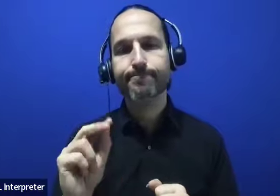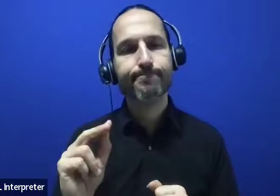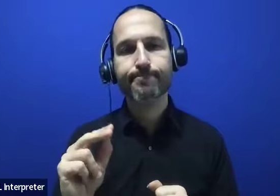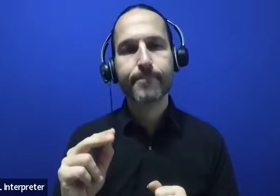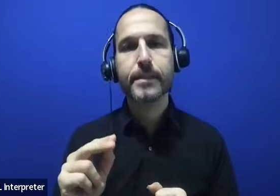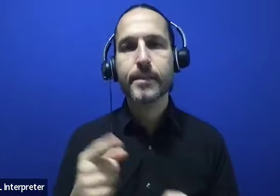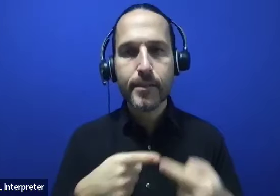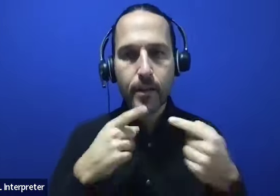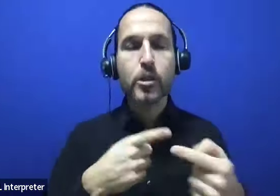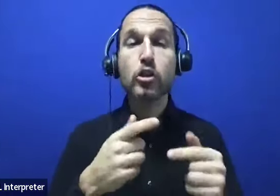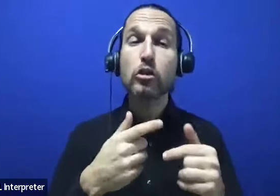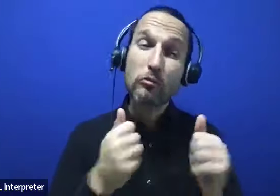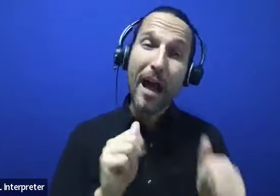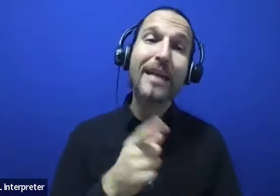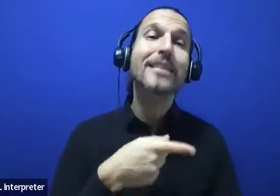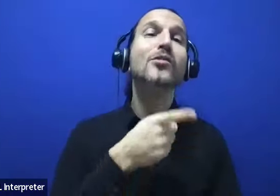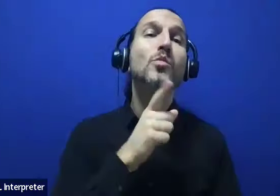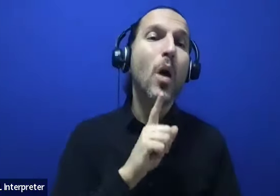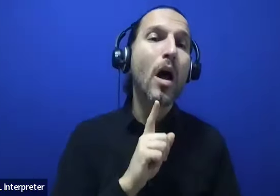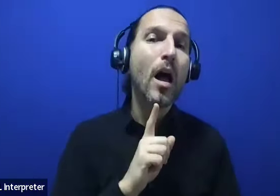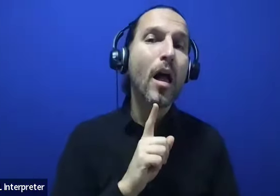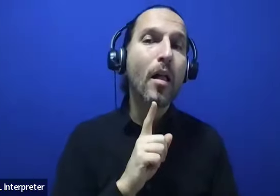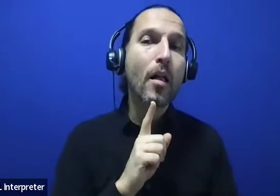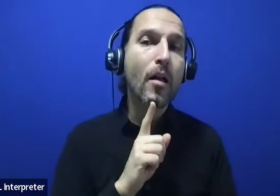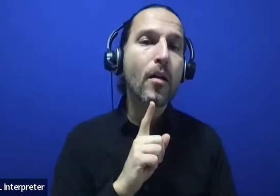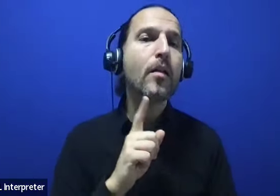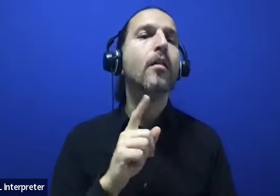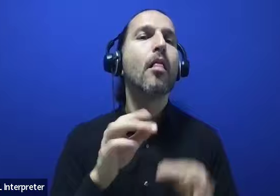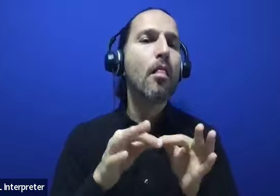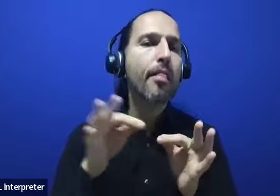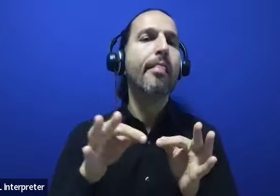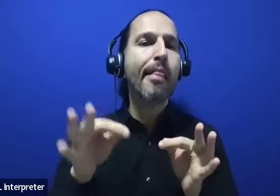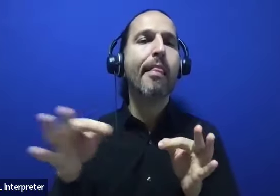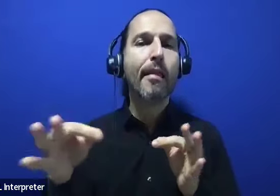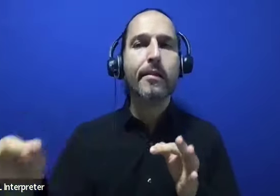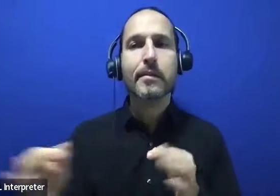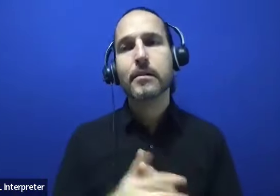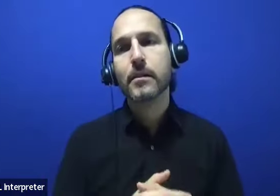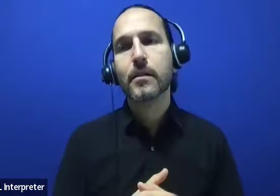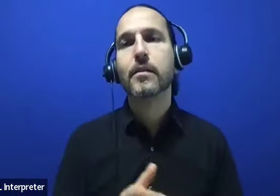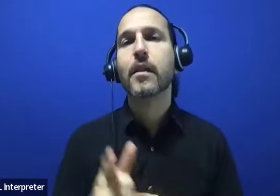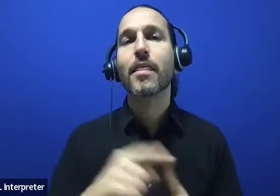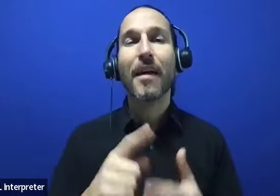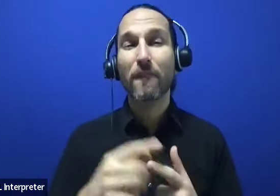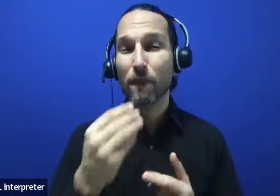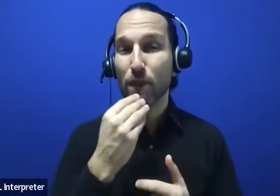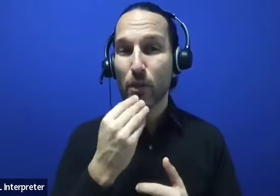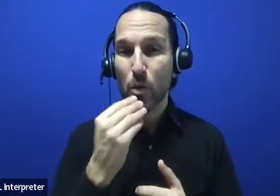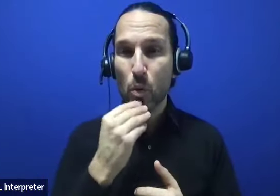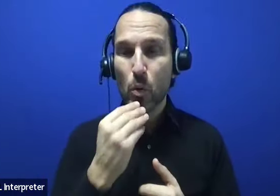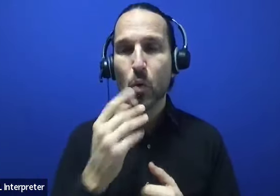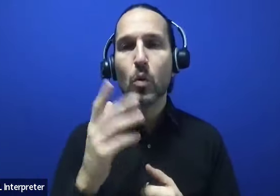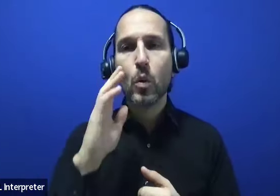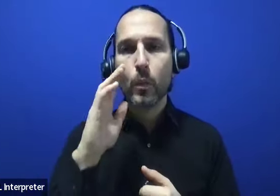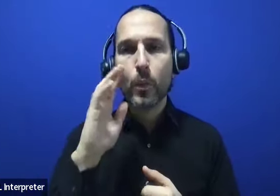They start to swallow and it stays open and stays longer. And what happens is the food pools in the